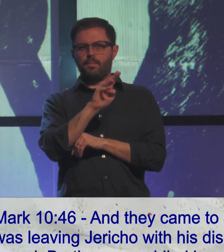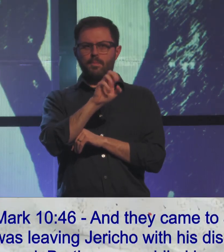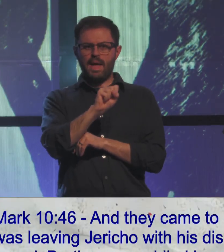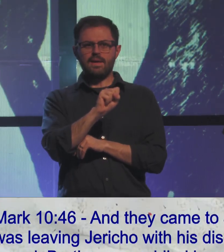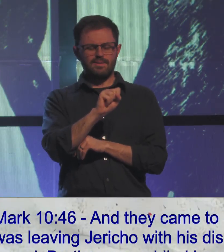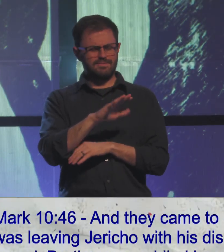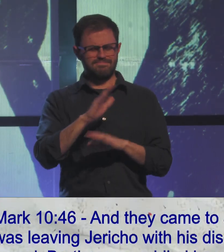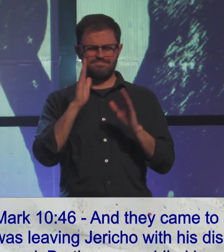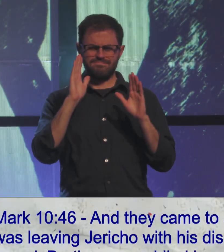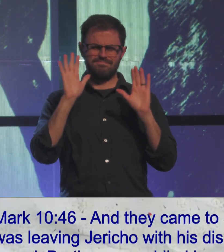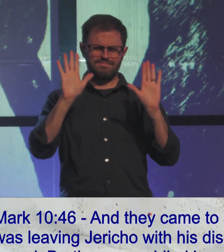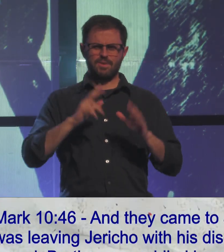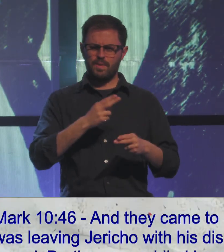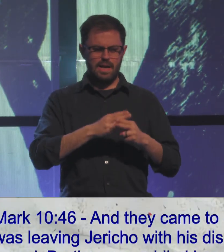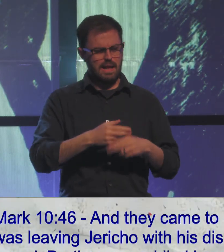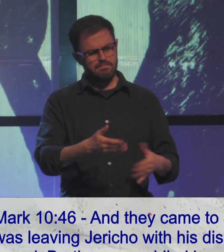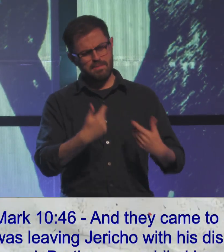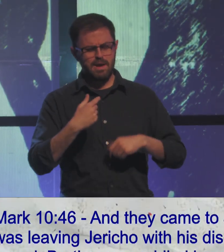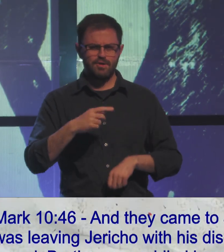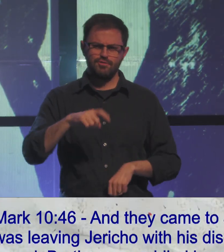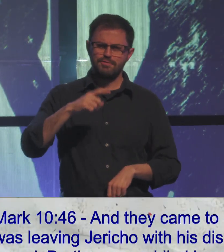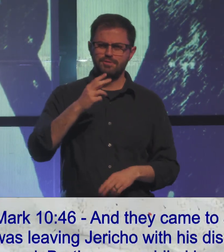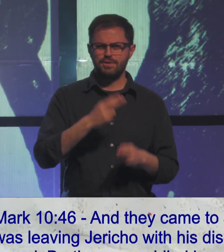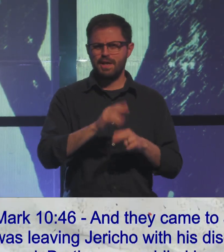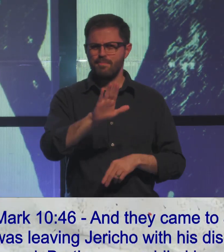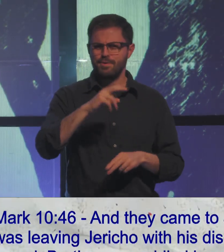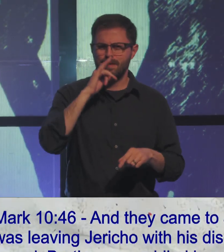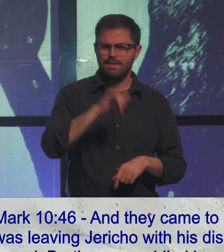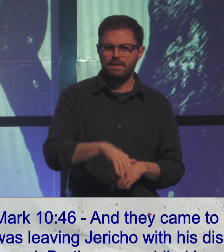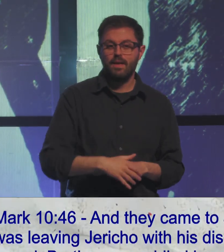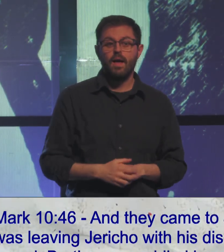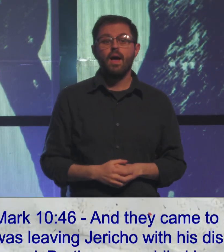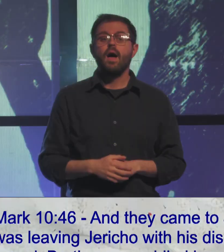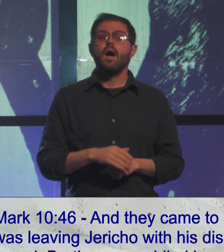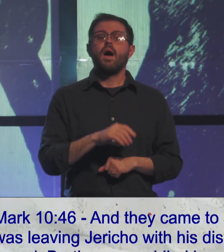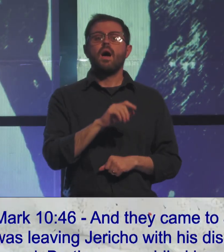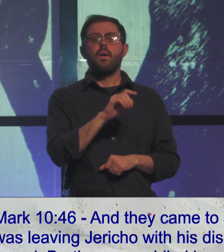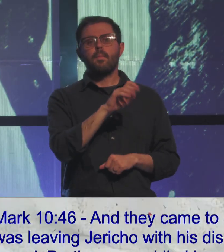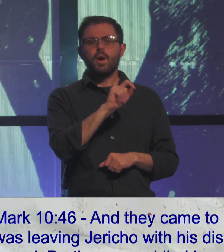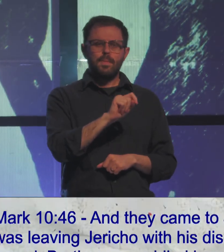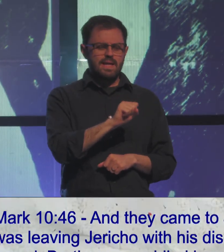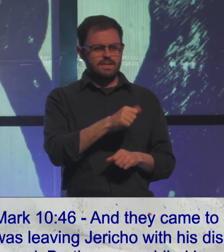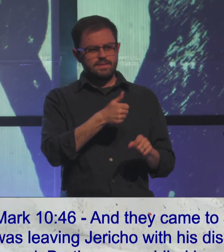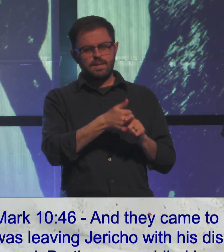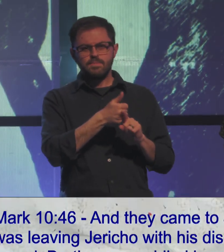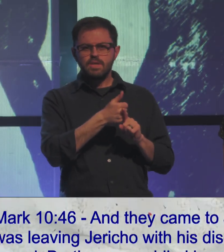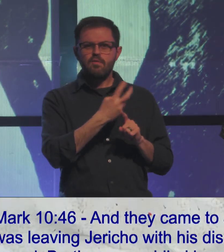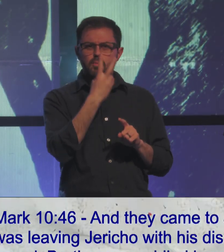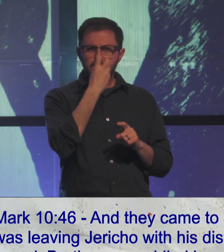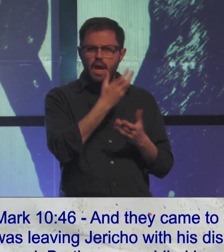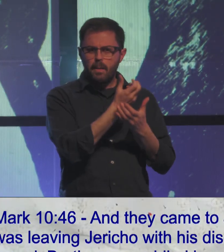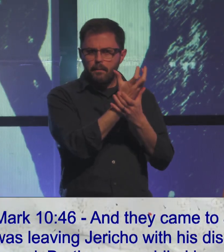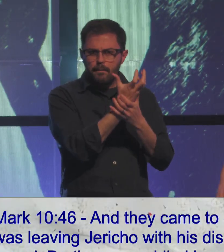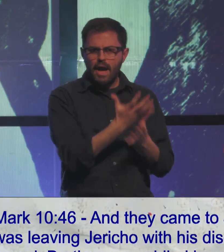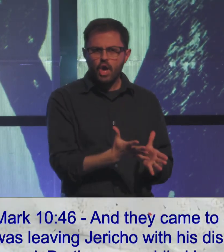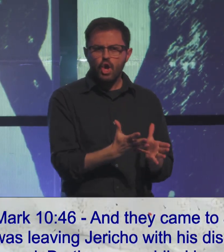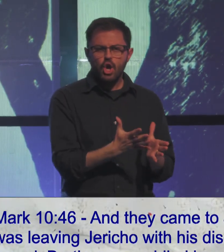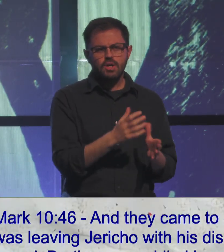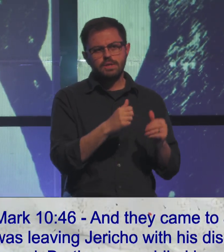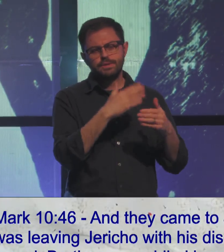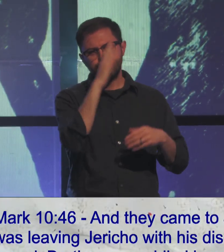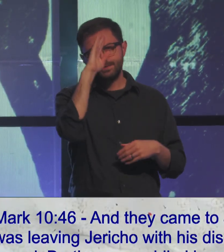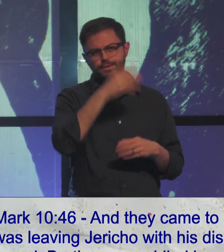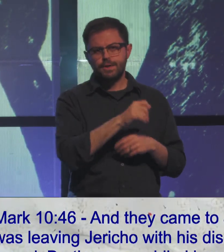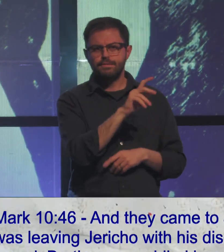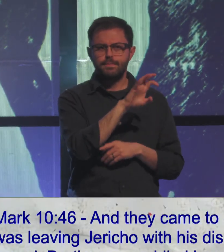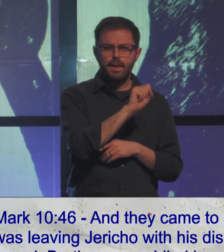Bartimaeus, come here. A blind beggar, a son of Timaeus, was sitting by the roadside. We see Jesus